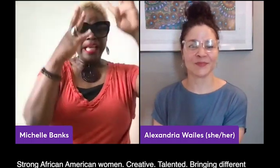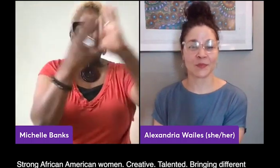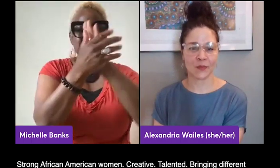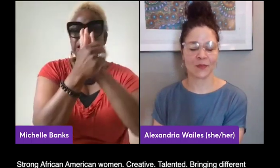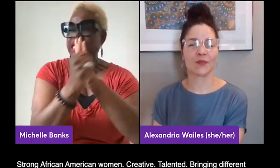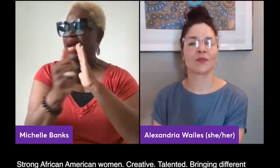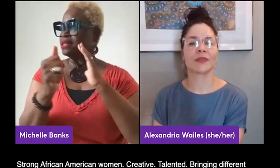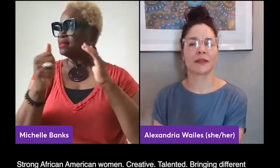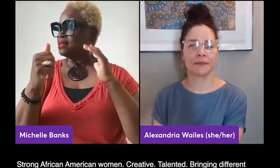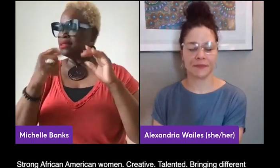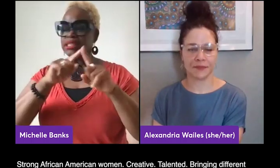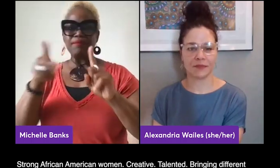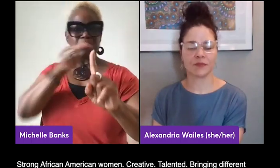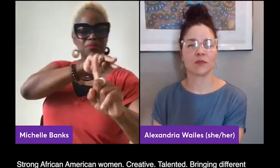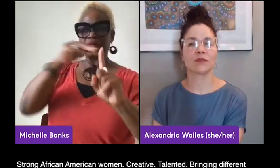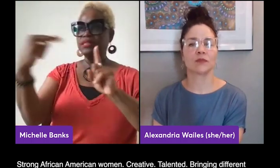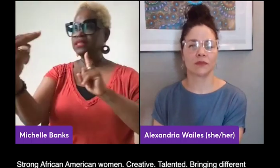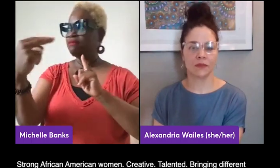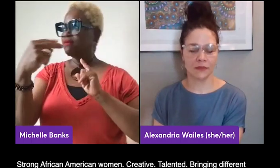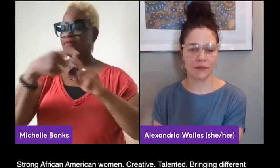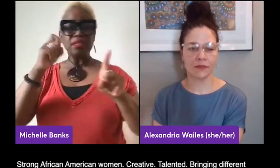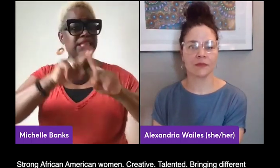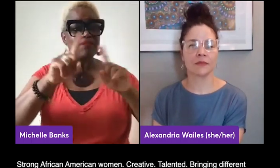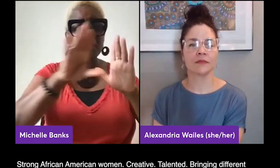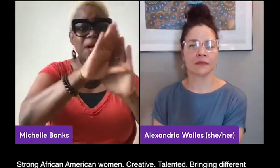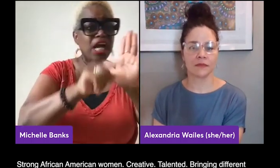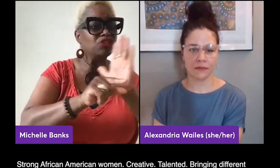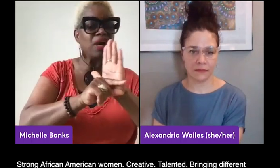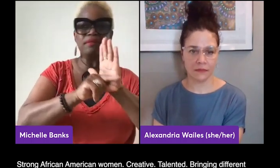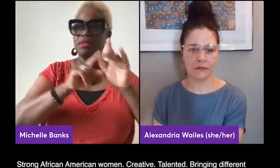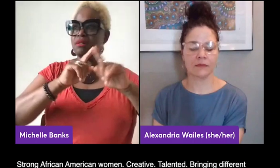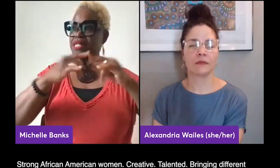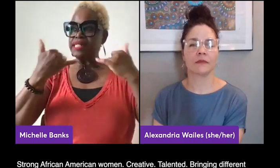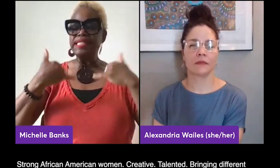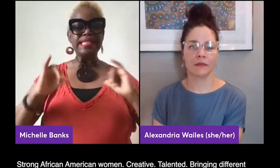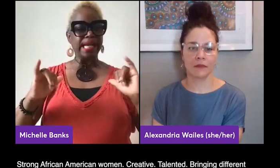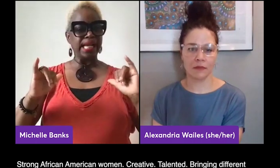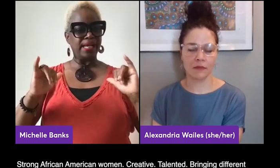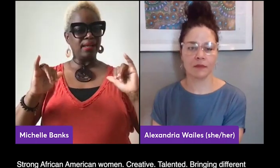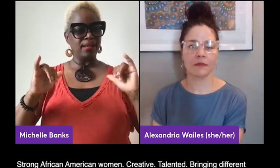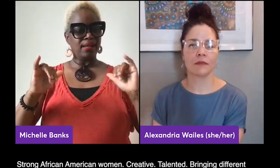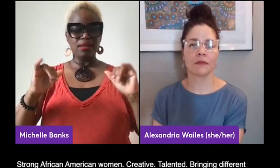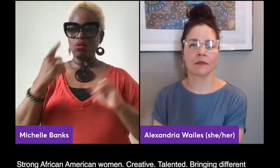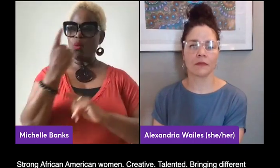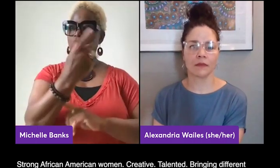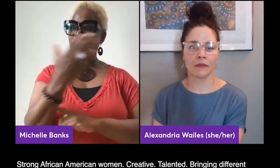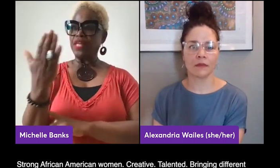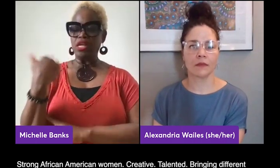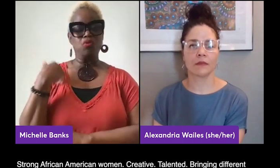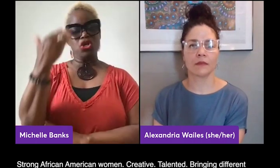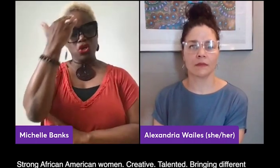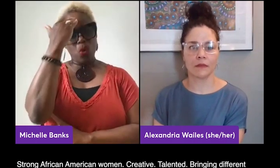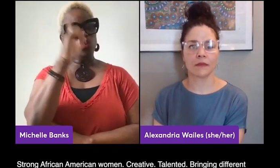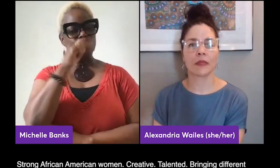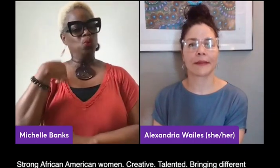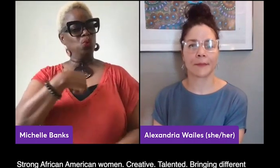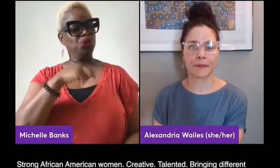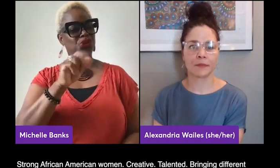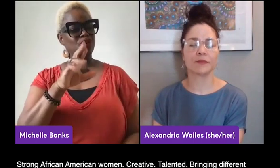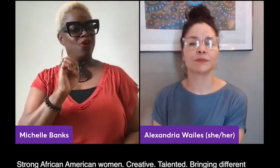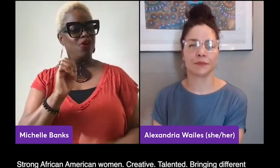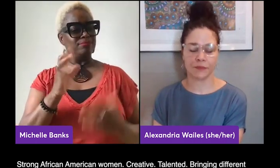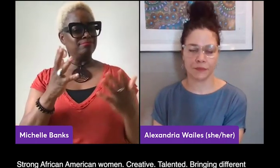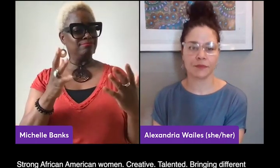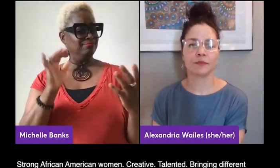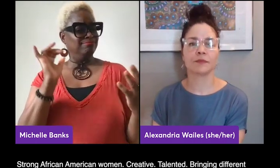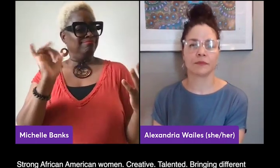creative, talented, bringing different perspectives, coming from different backgrounds. But still one thing in common, we know